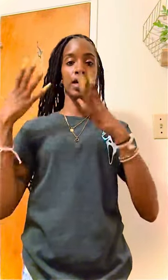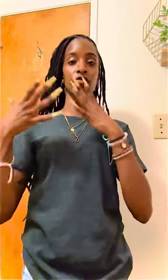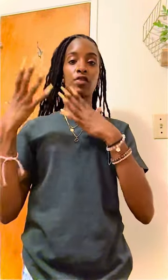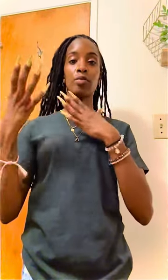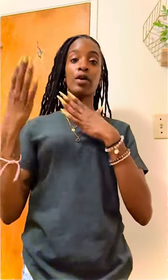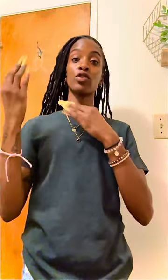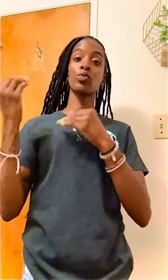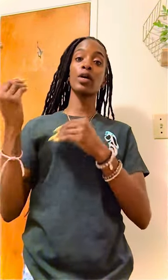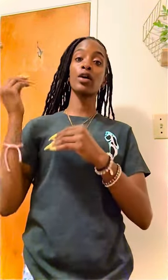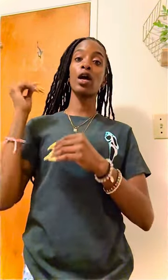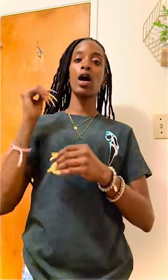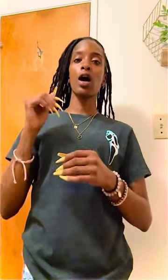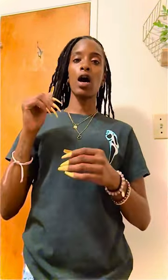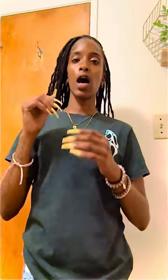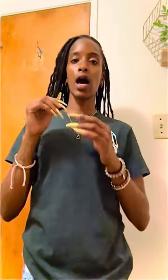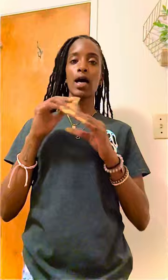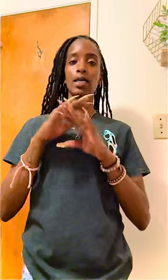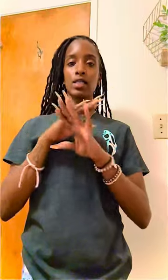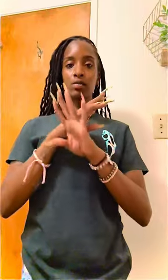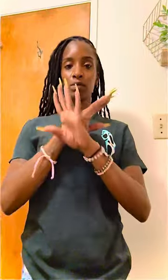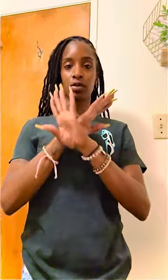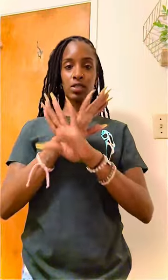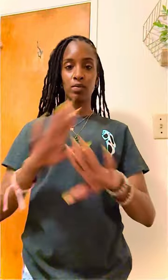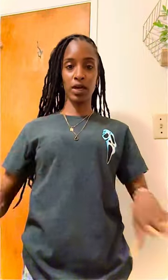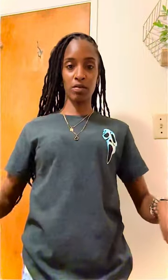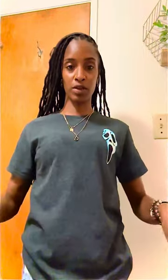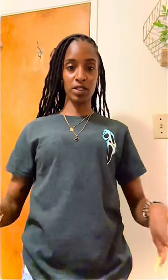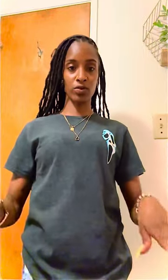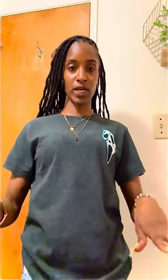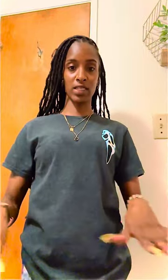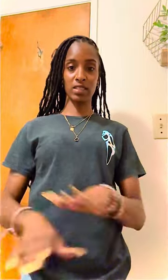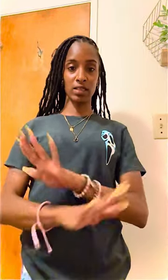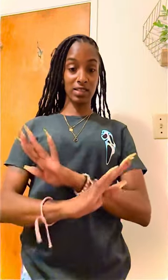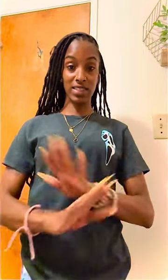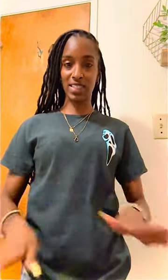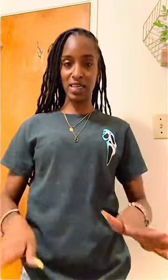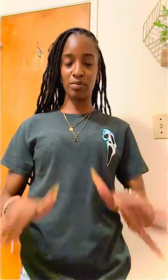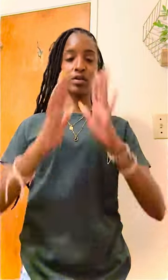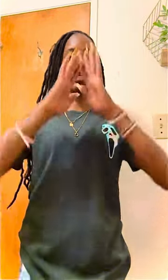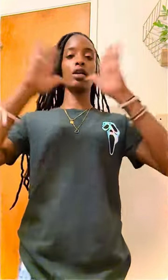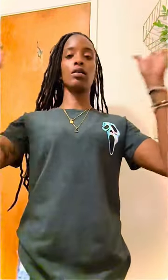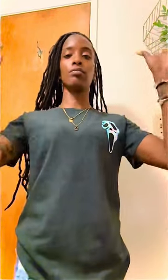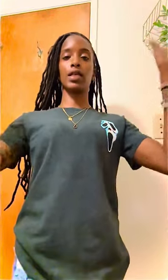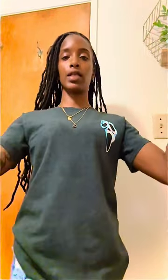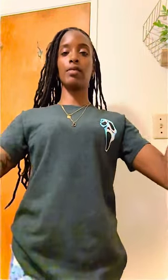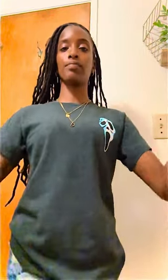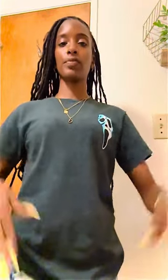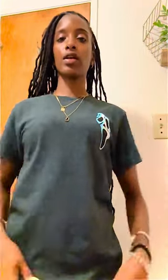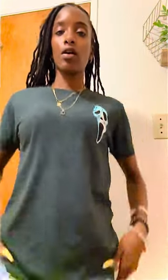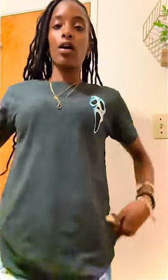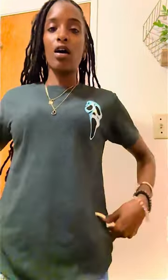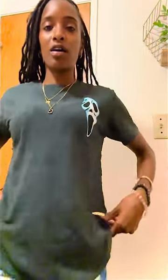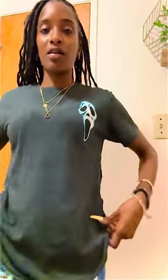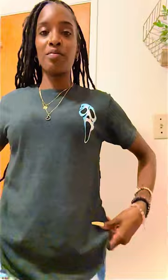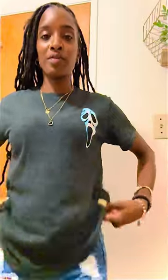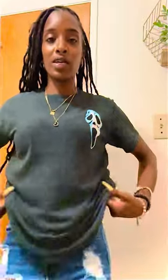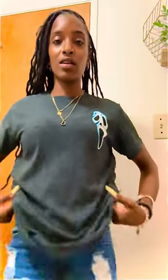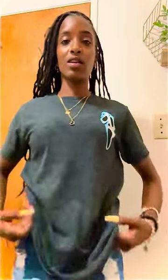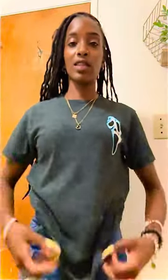of flip out to where I need to be put to bed, put to rest, to sleep completely. That was